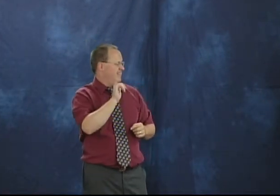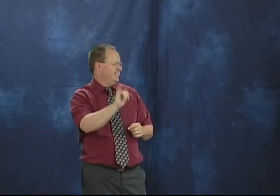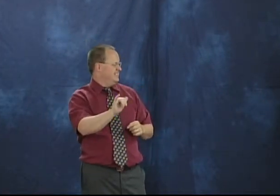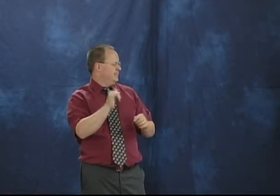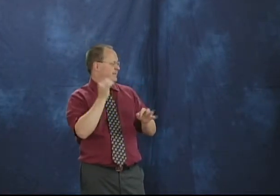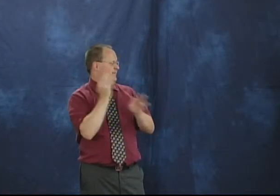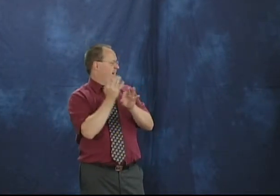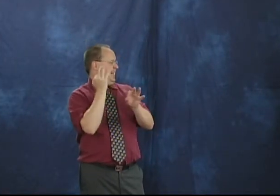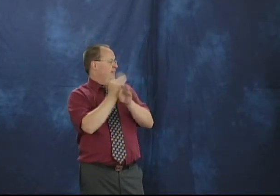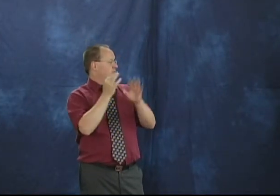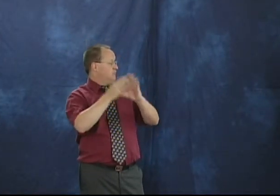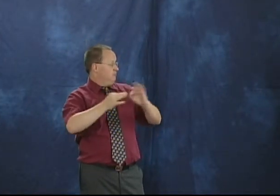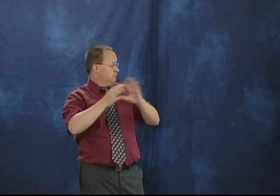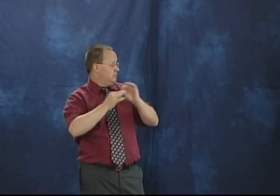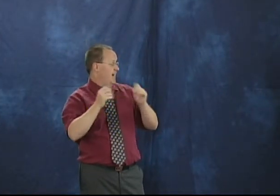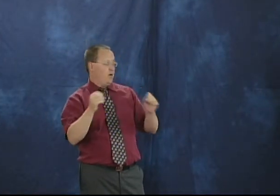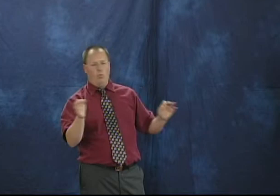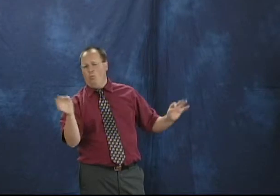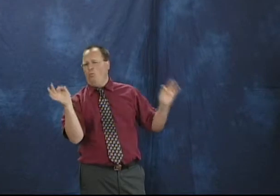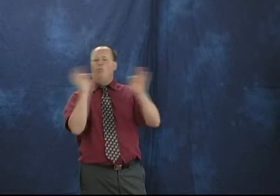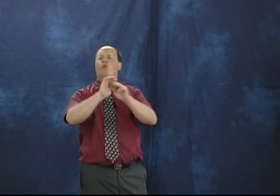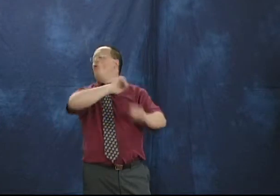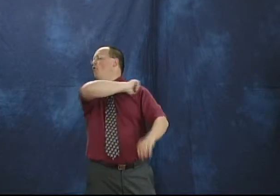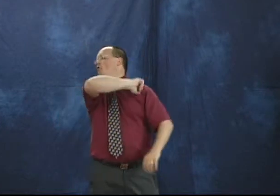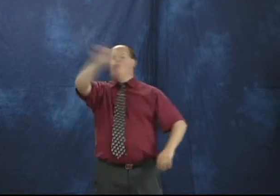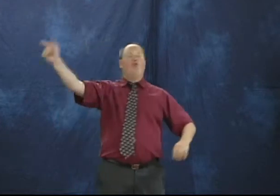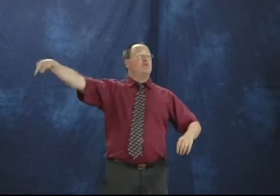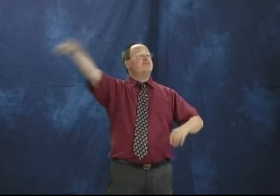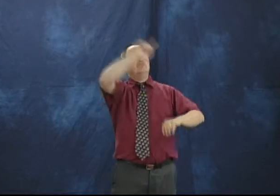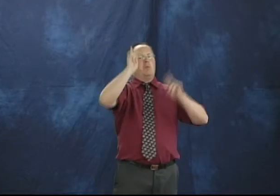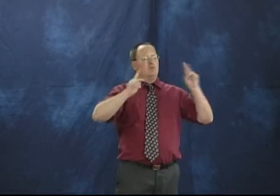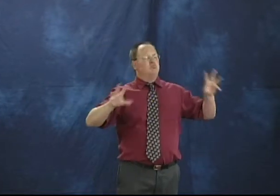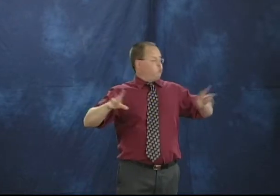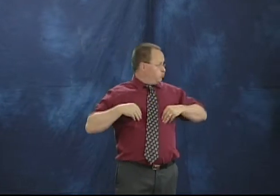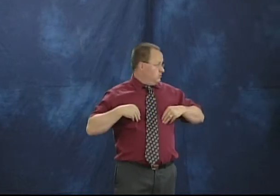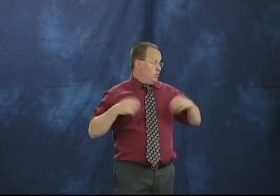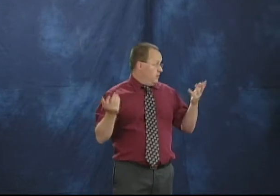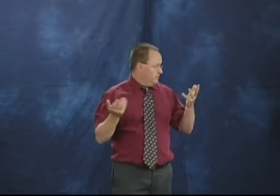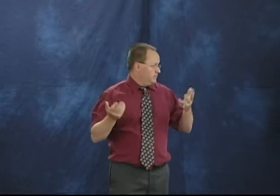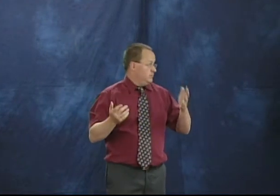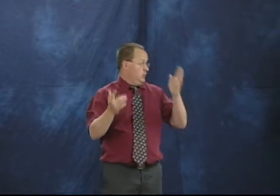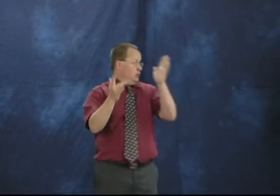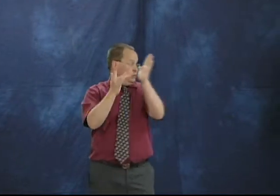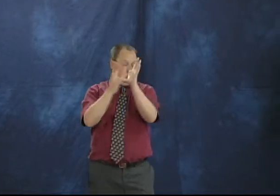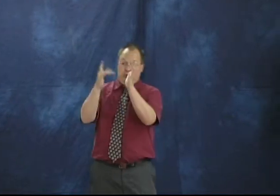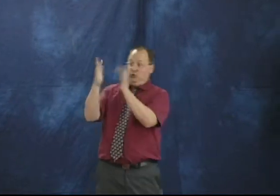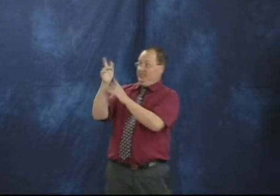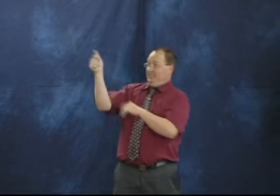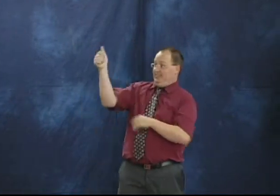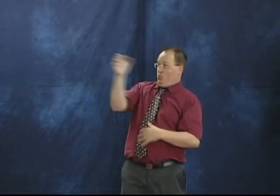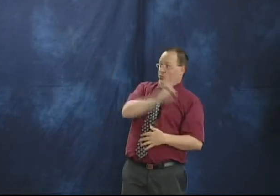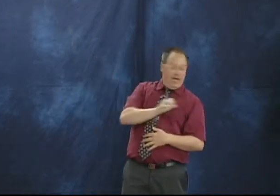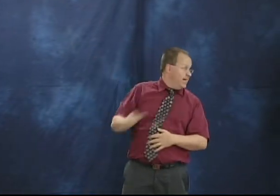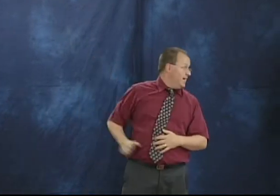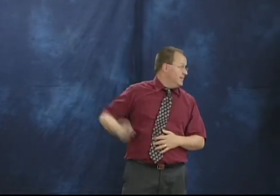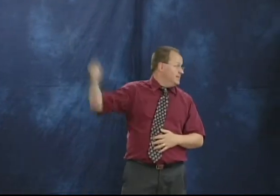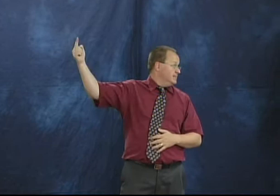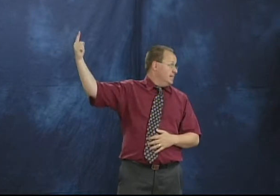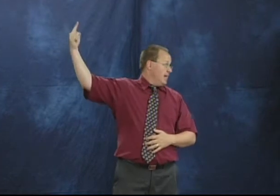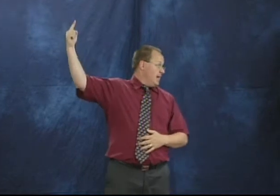And here, talking to Timothy, Paul says, "This is a faithful saying and worthy of all acceptance. Christ Jesus